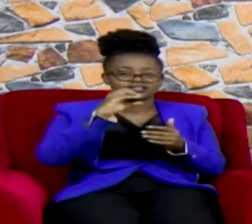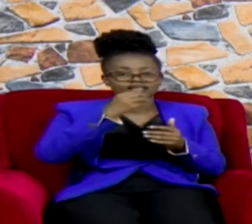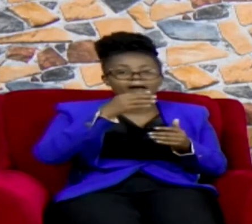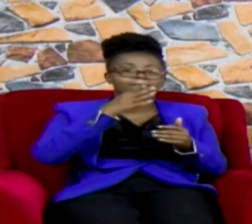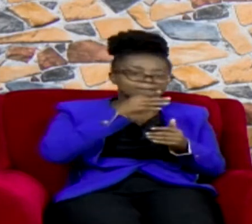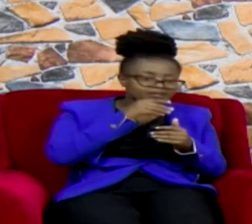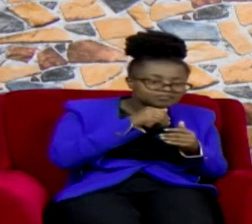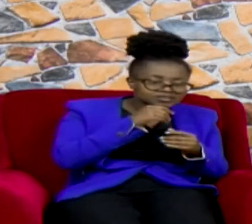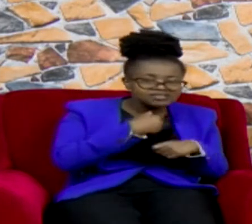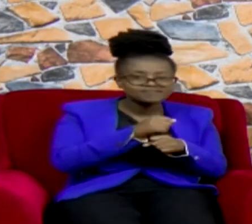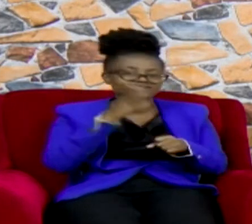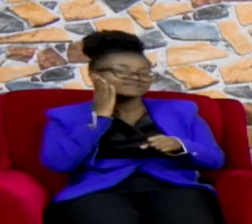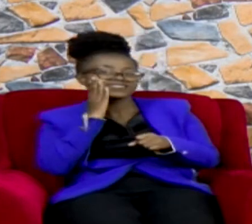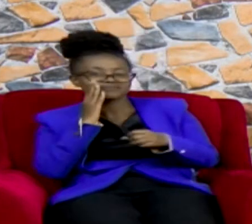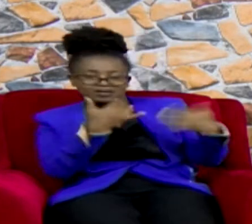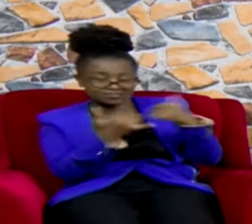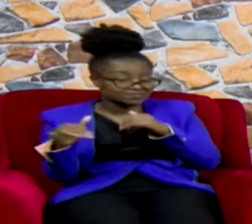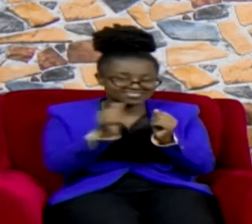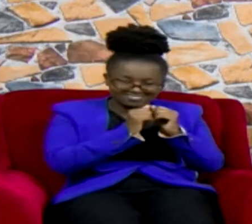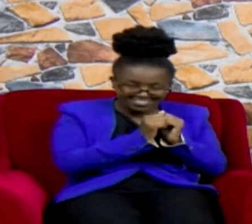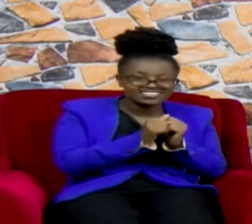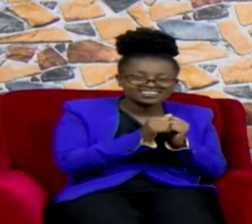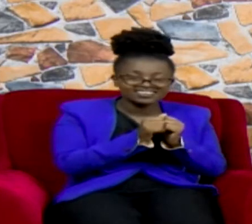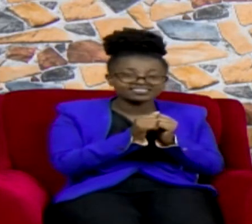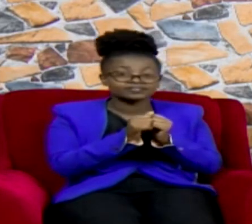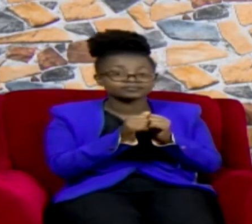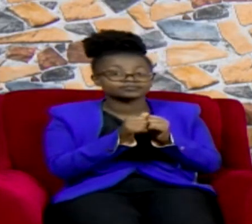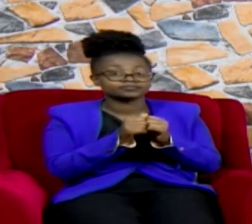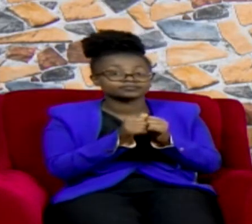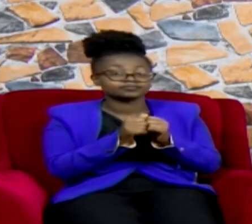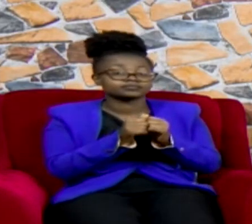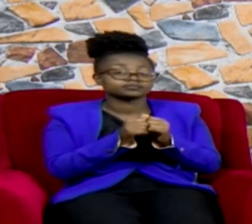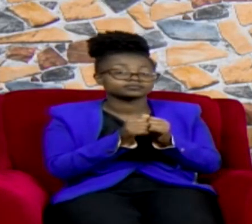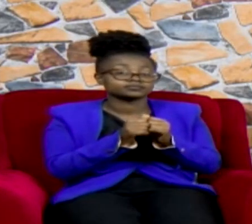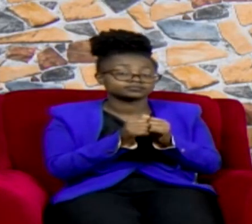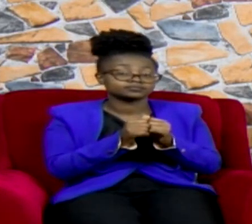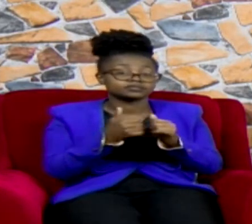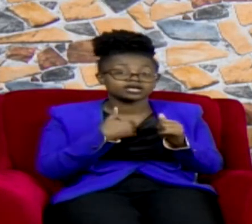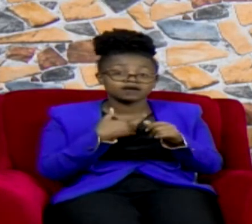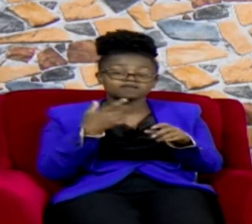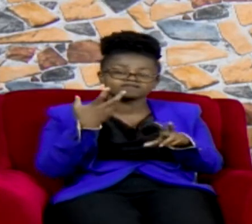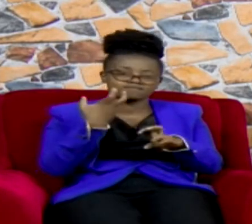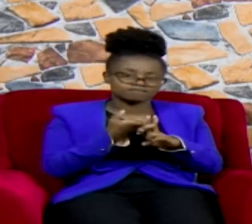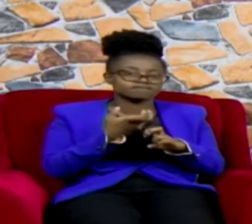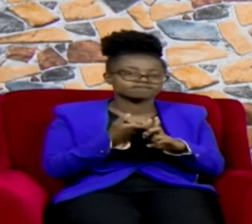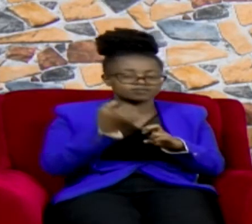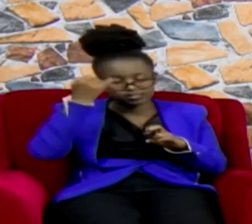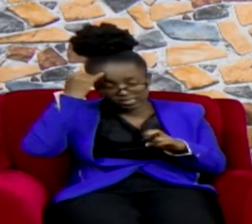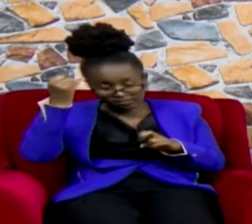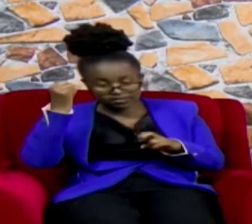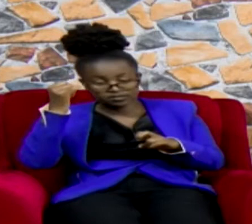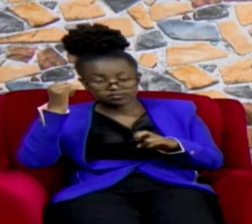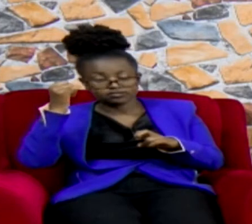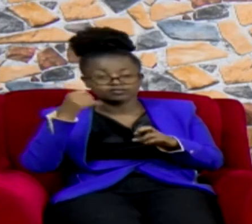All right. That's like, what they lack. Oh, so they don't. What do you mean when you say they lack? Yes, they have difficulty in imagination.